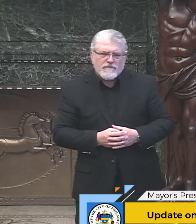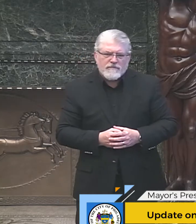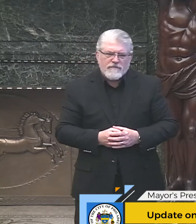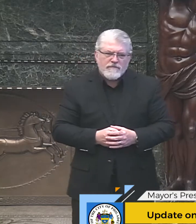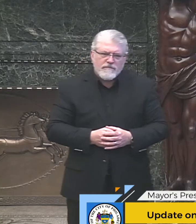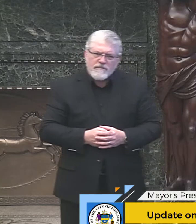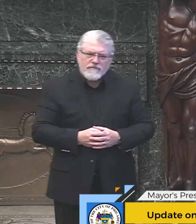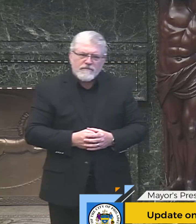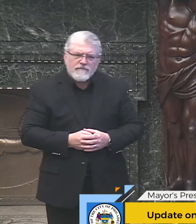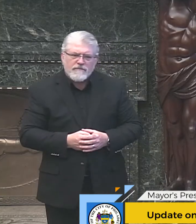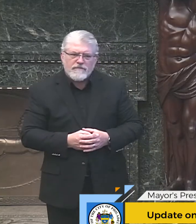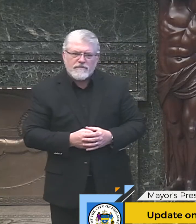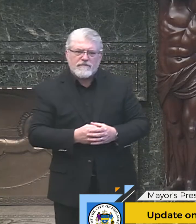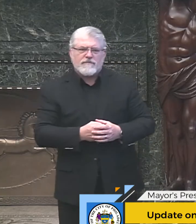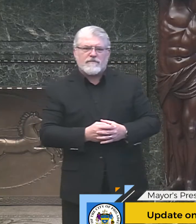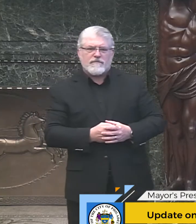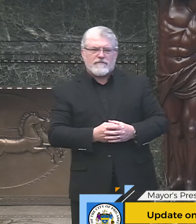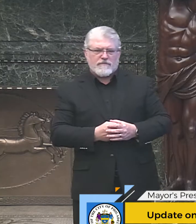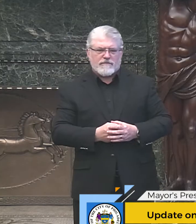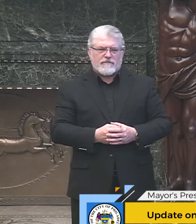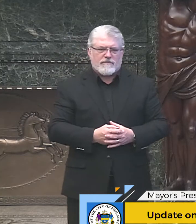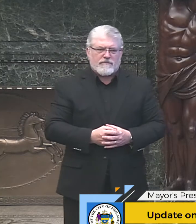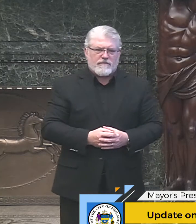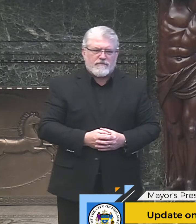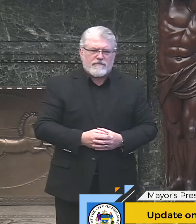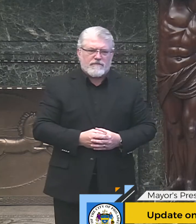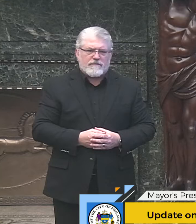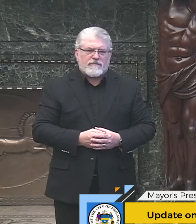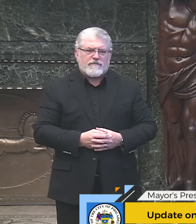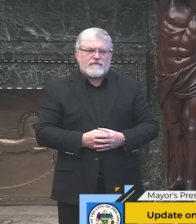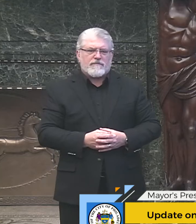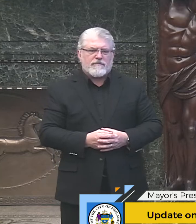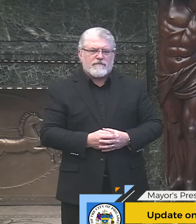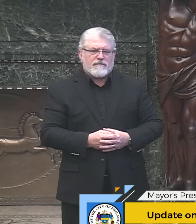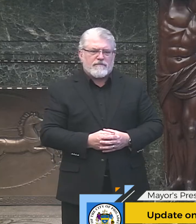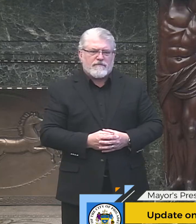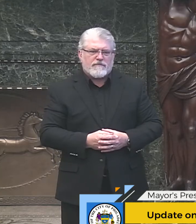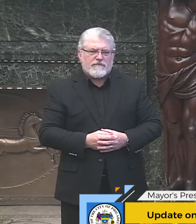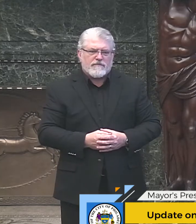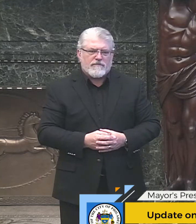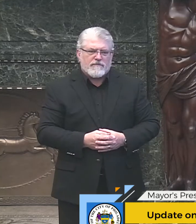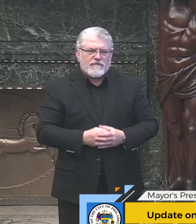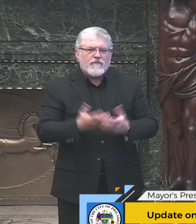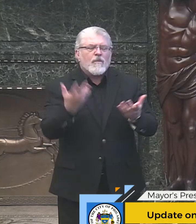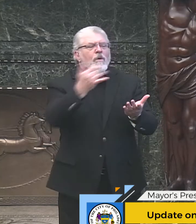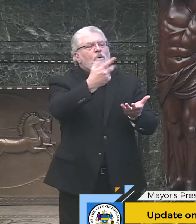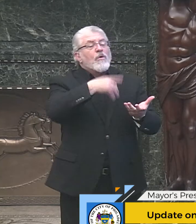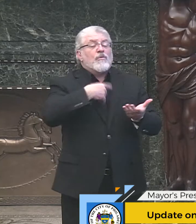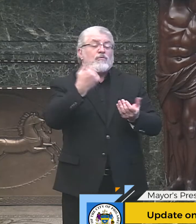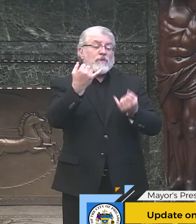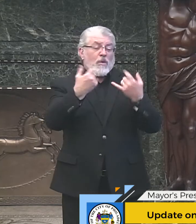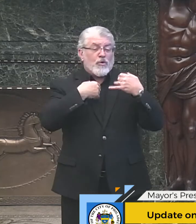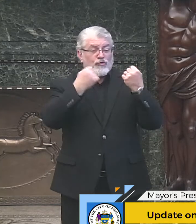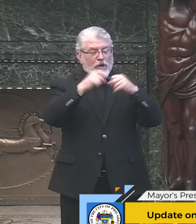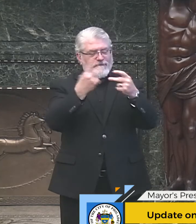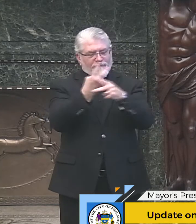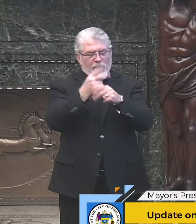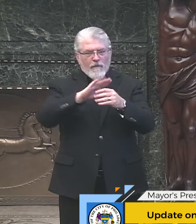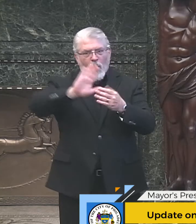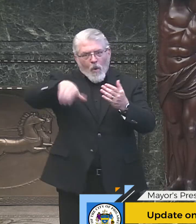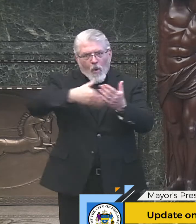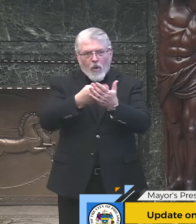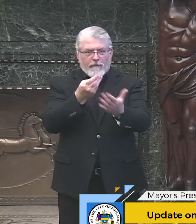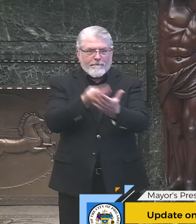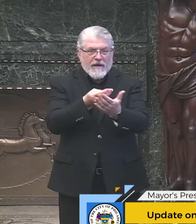pandemic. We will reassess once it ends to determine how much money we have spent and what the stock market's impact has been, and